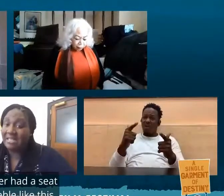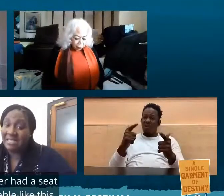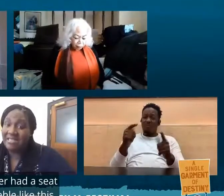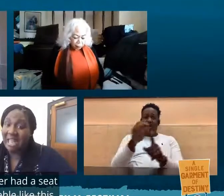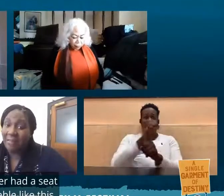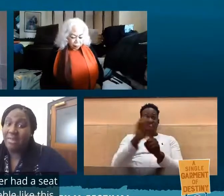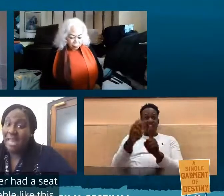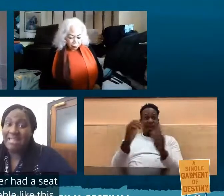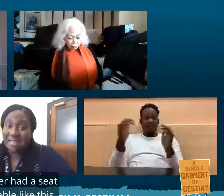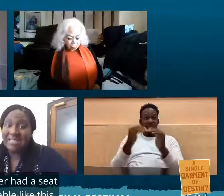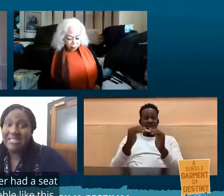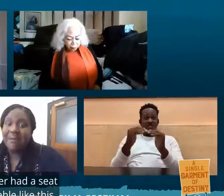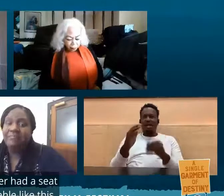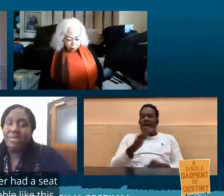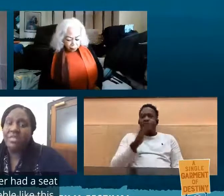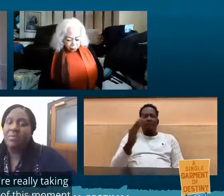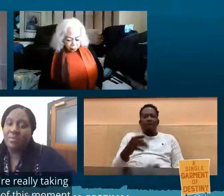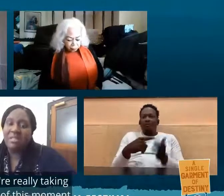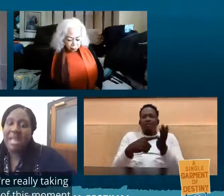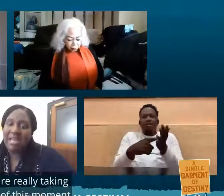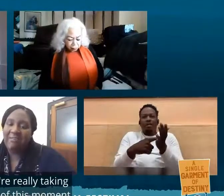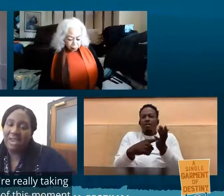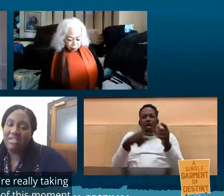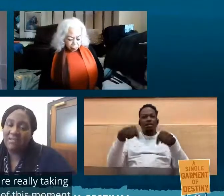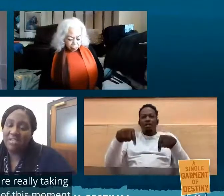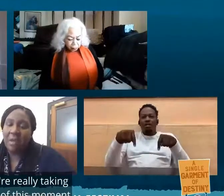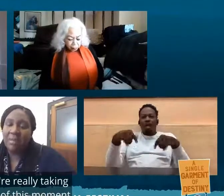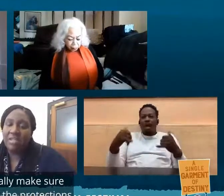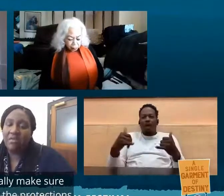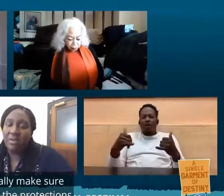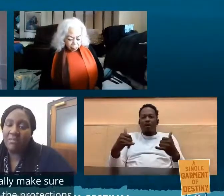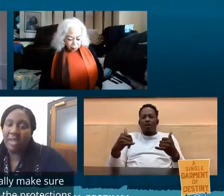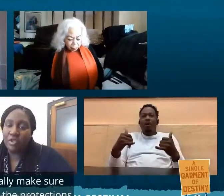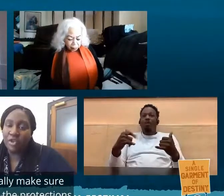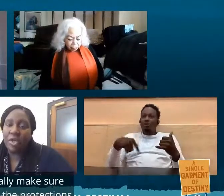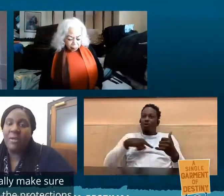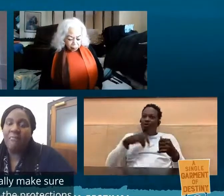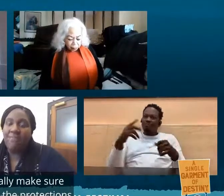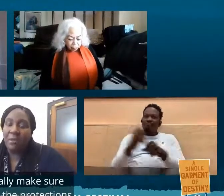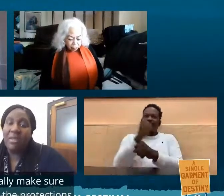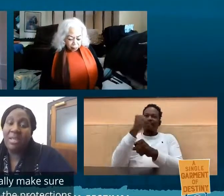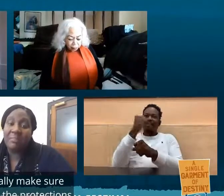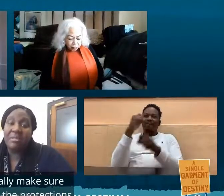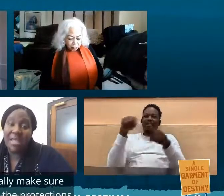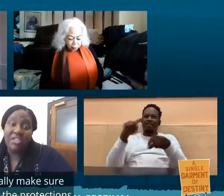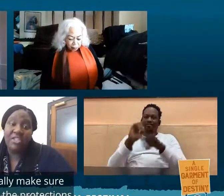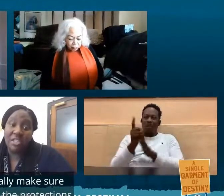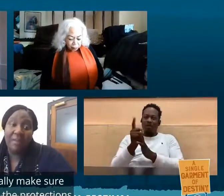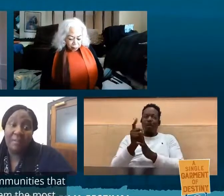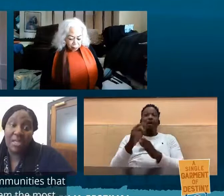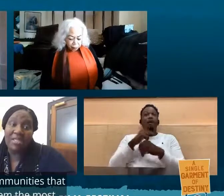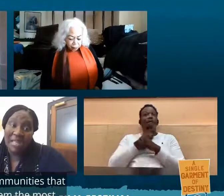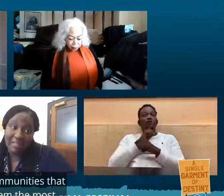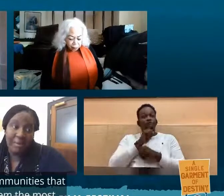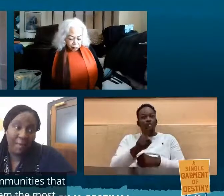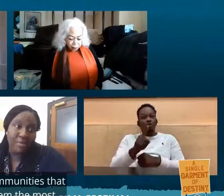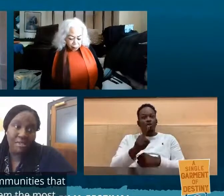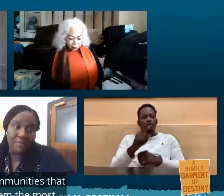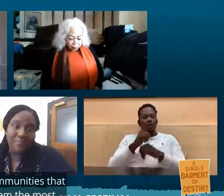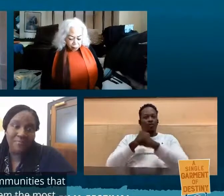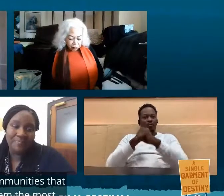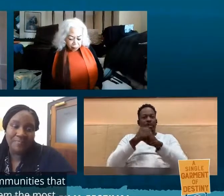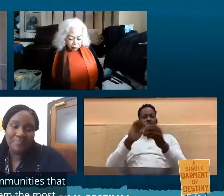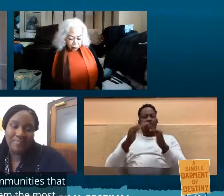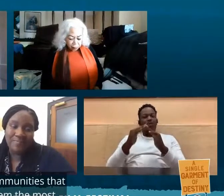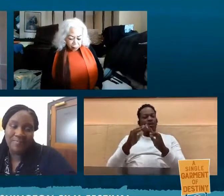has never had a seat at the table like this. And so we're really taking advantage of this moment and to really make sure that we get the protections to the communities that need them